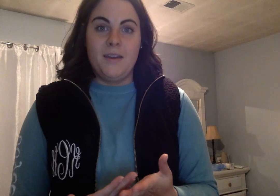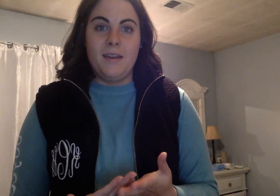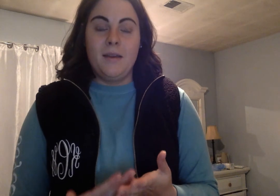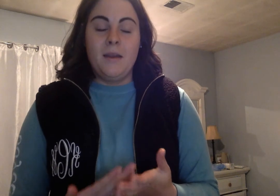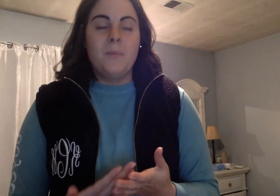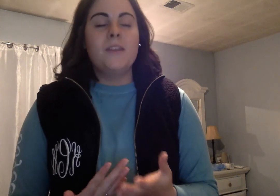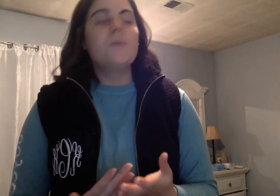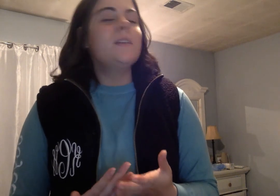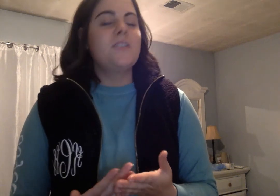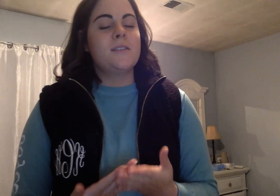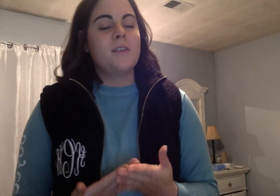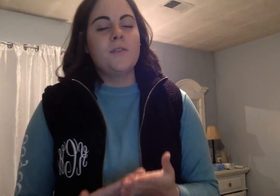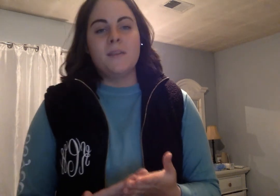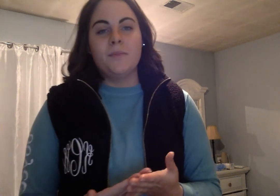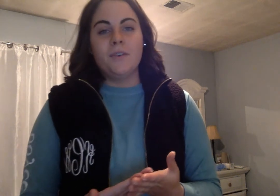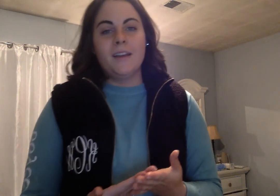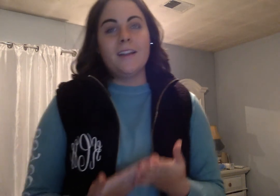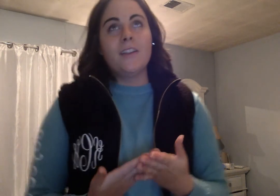it. But it's really just so simple, and it looks